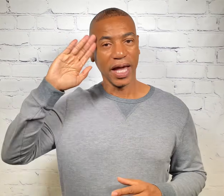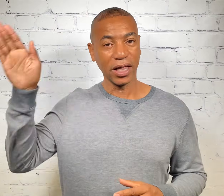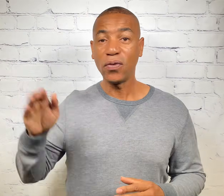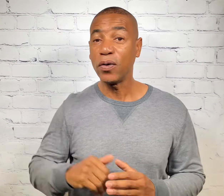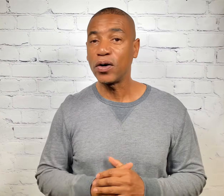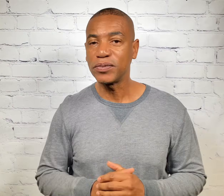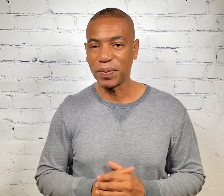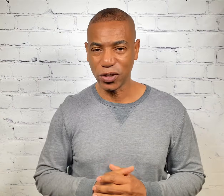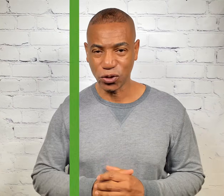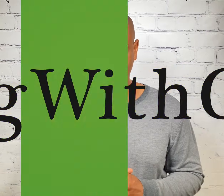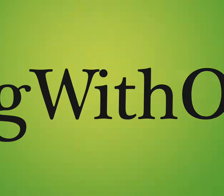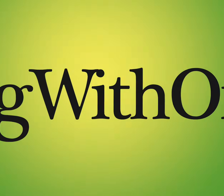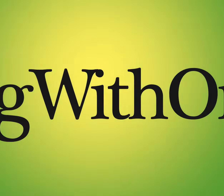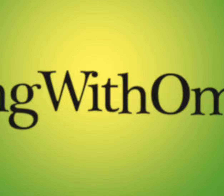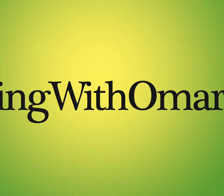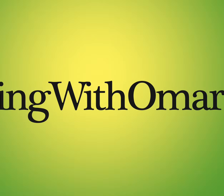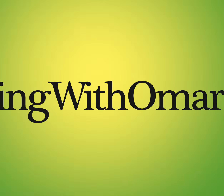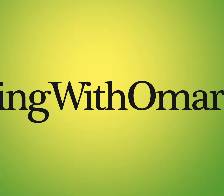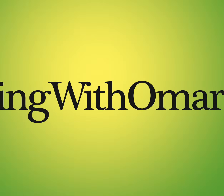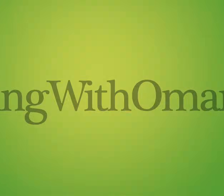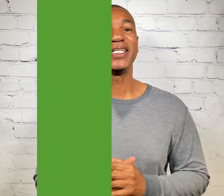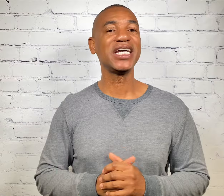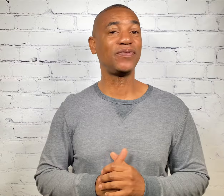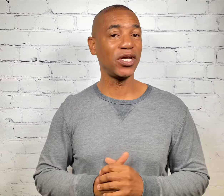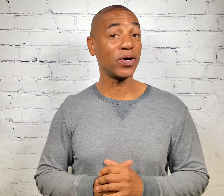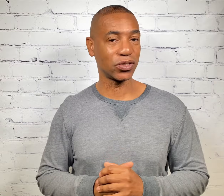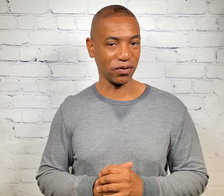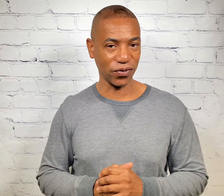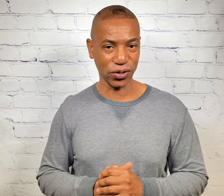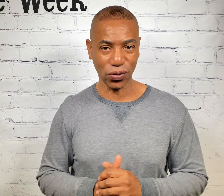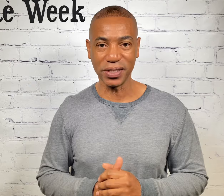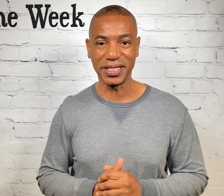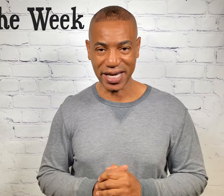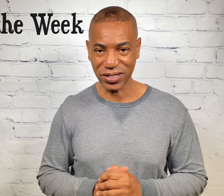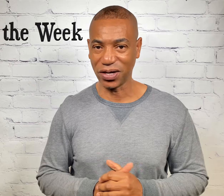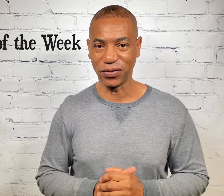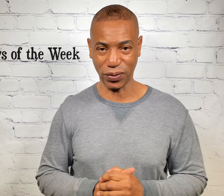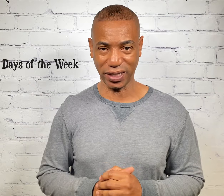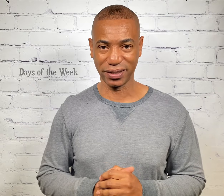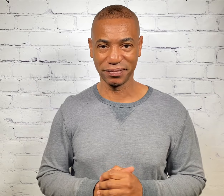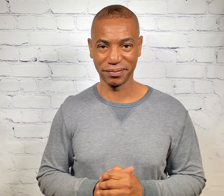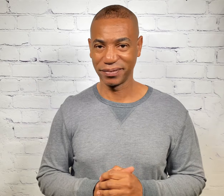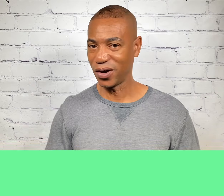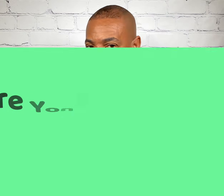Hello and welcome to my YouTube channel, Signing with Omar. Today's video is going to focus on days of the week. Are you